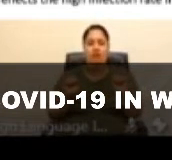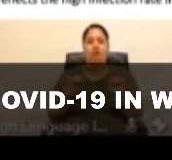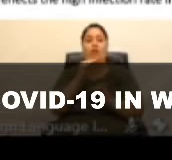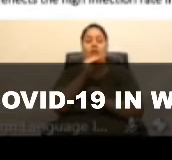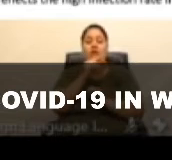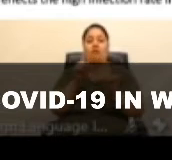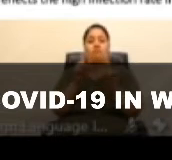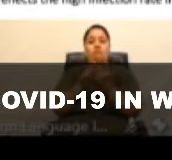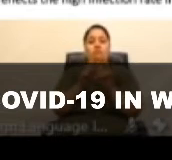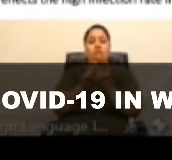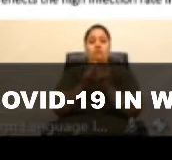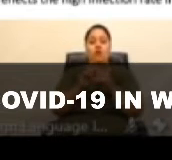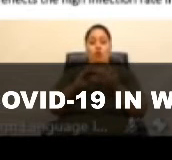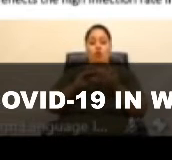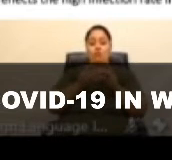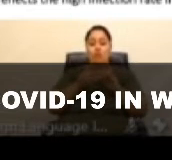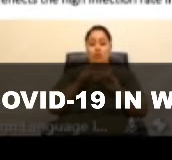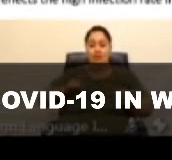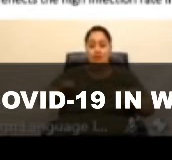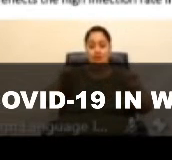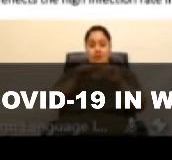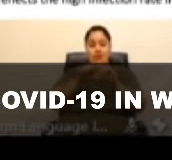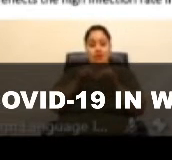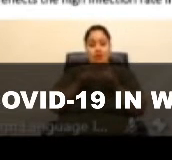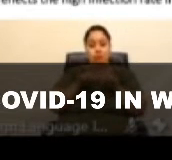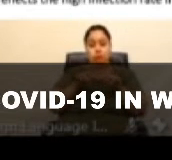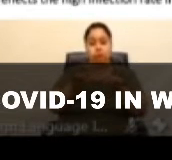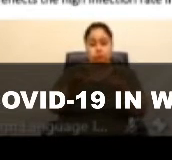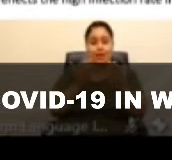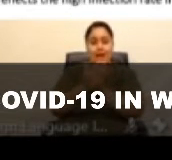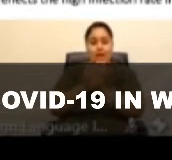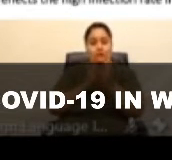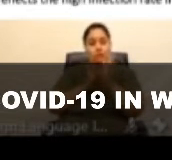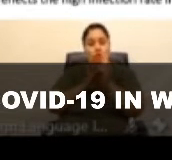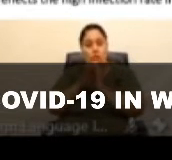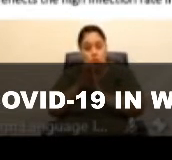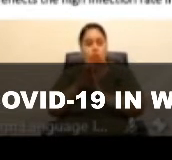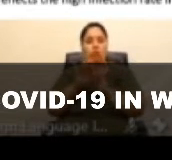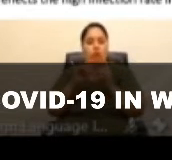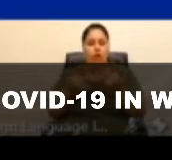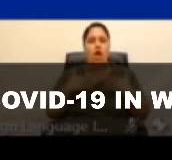of community increase in cases that we're seeing in healthcare worker increases.